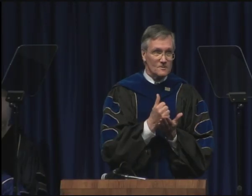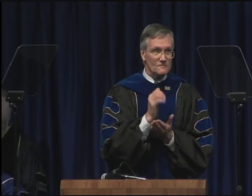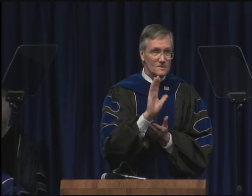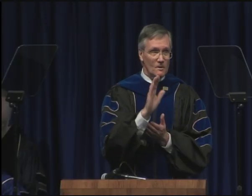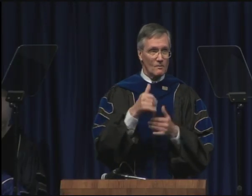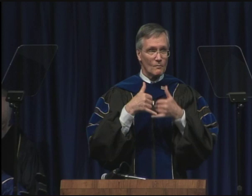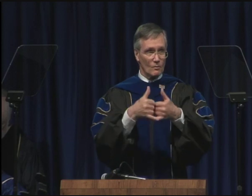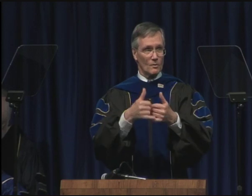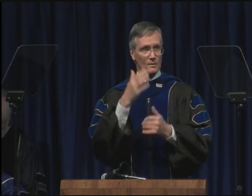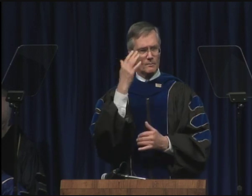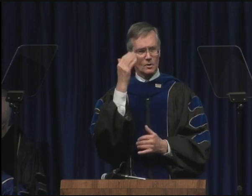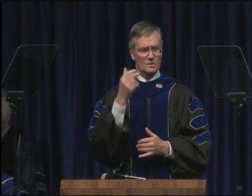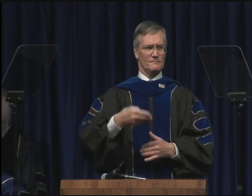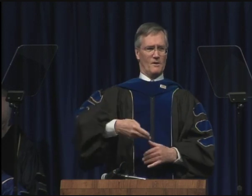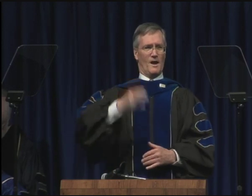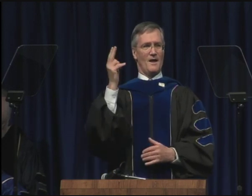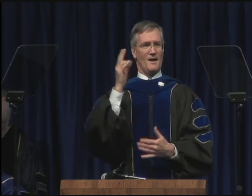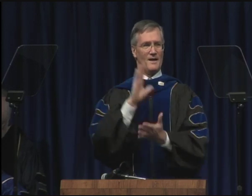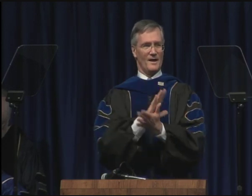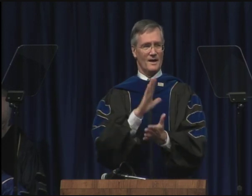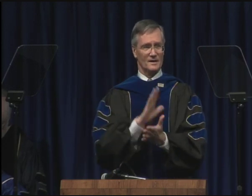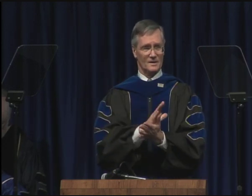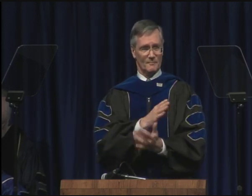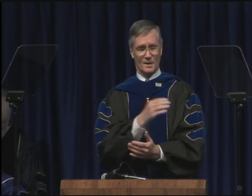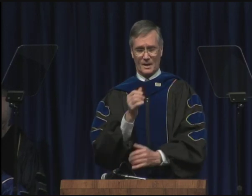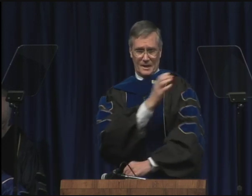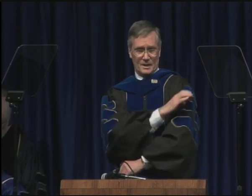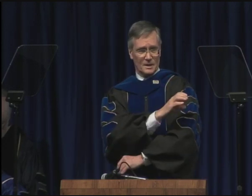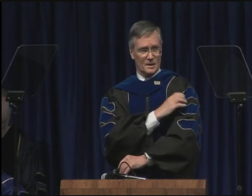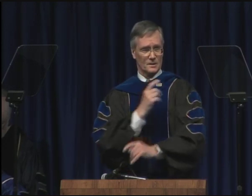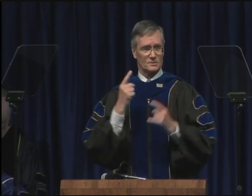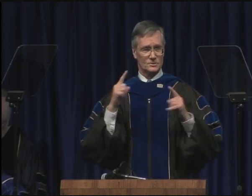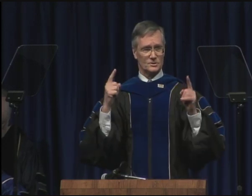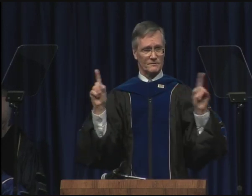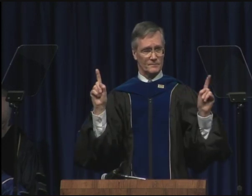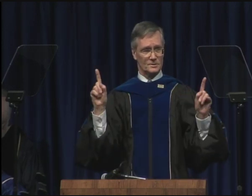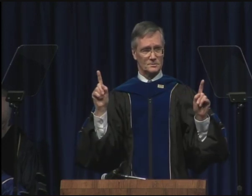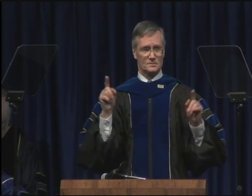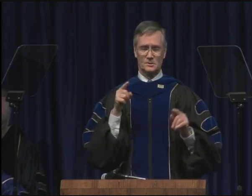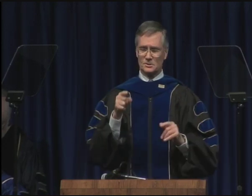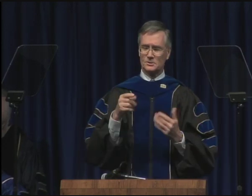The second student deserves her award because of her high academic and clinical achievements,